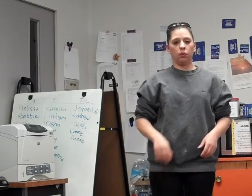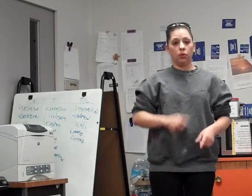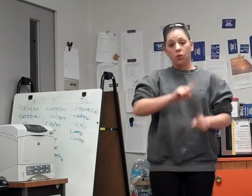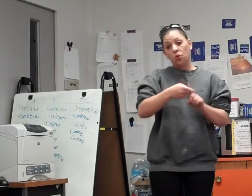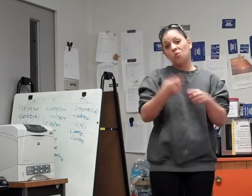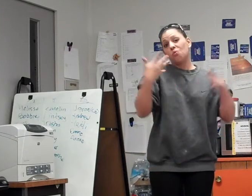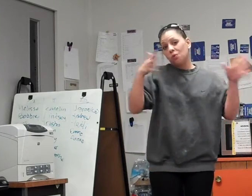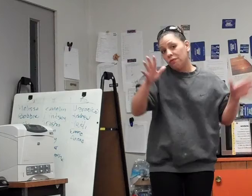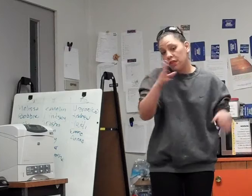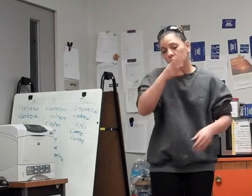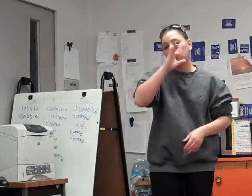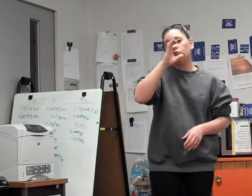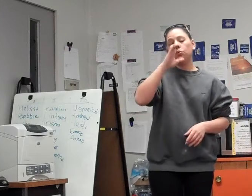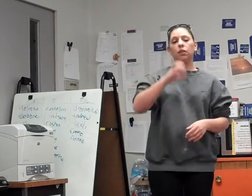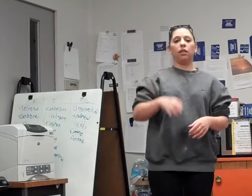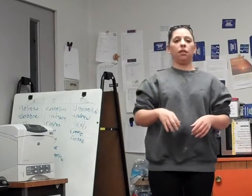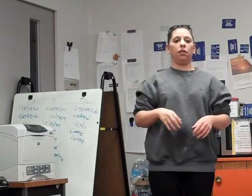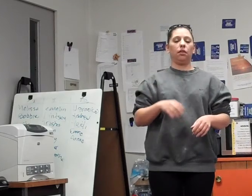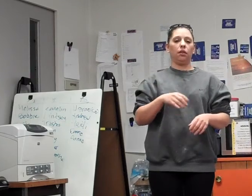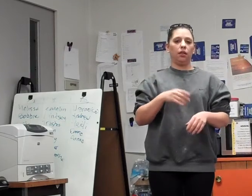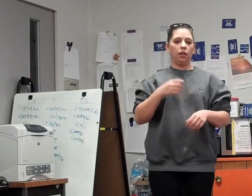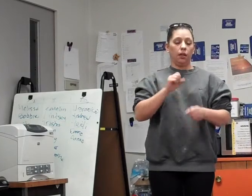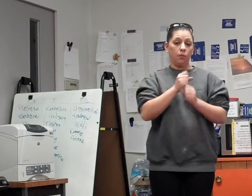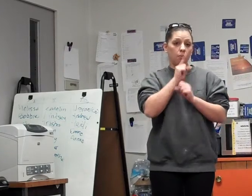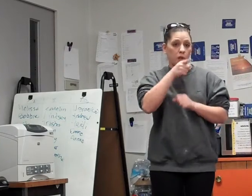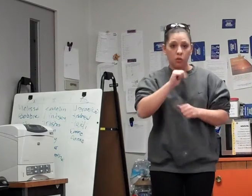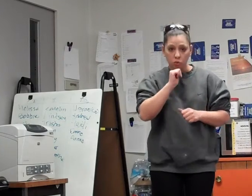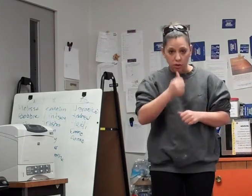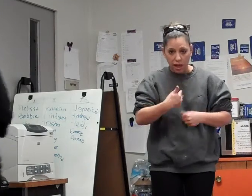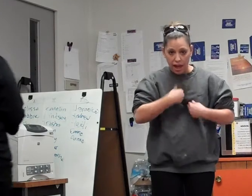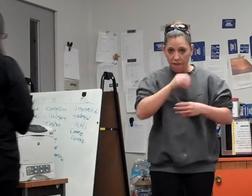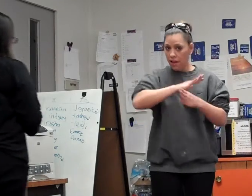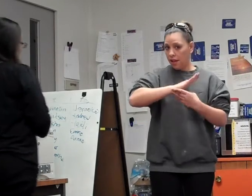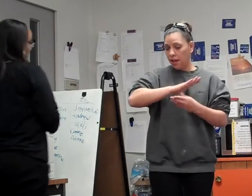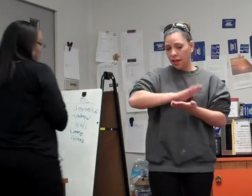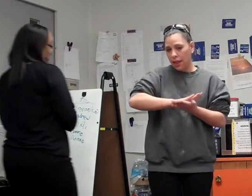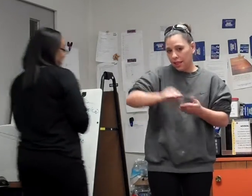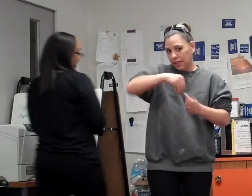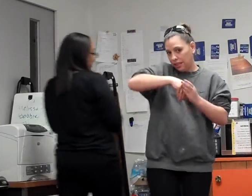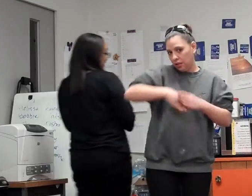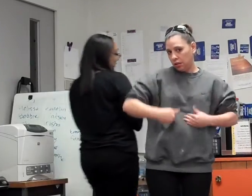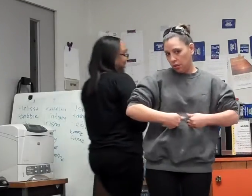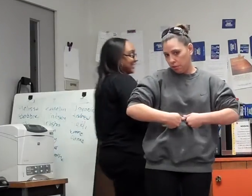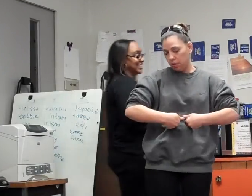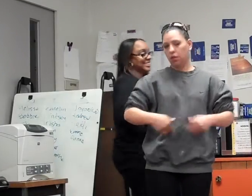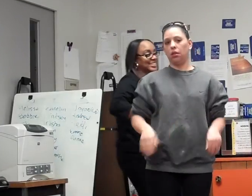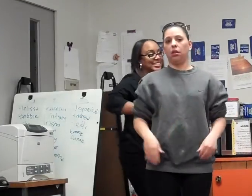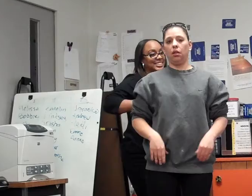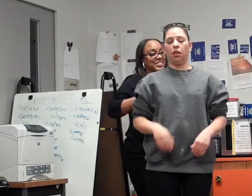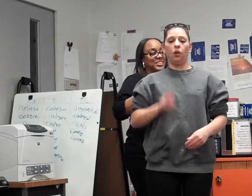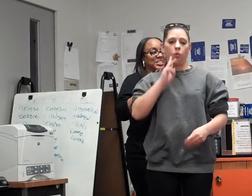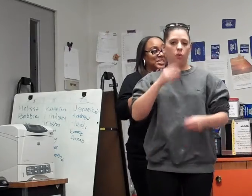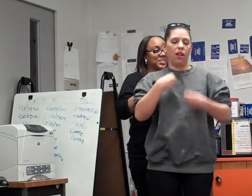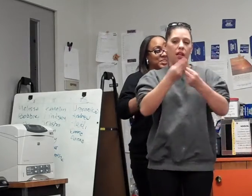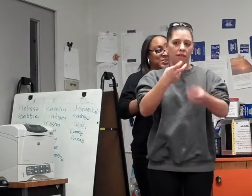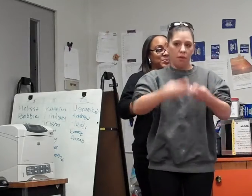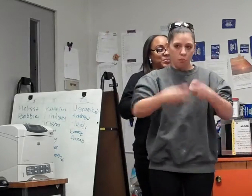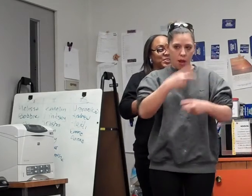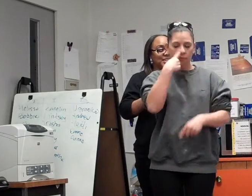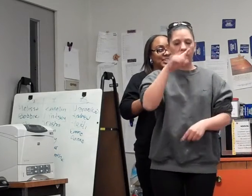your solution? To make sure that they haven't got anything in their stomach which would compromise their sedation. And we also make sure that